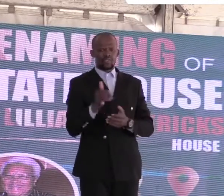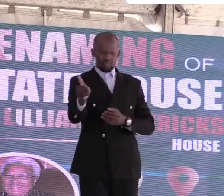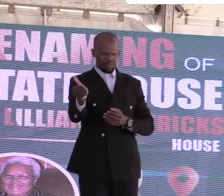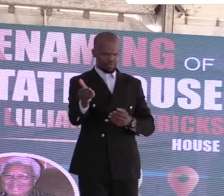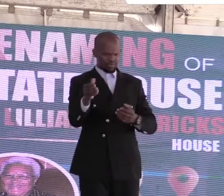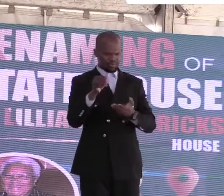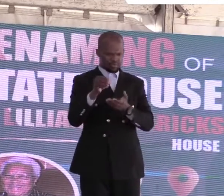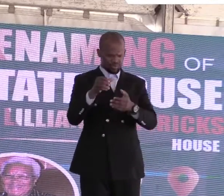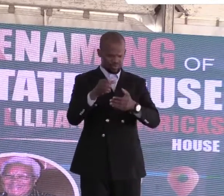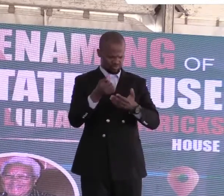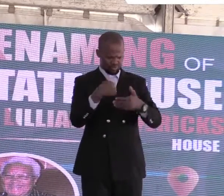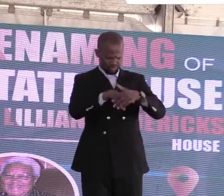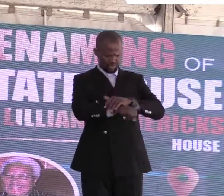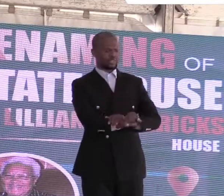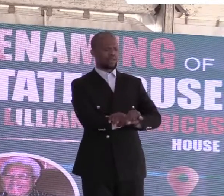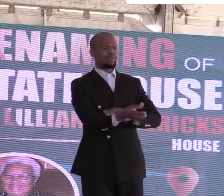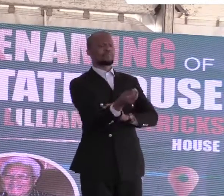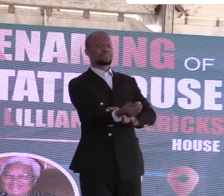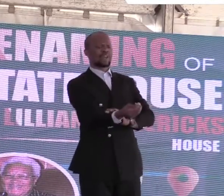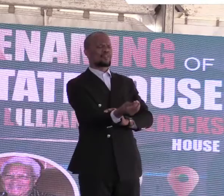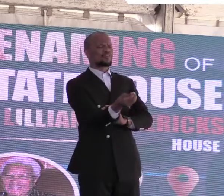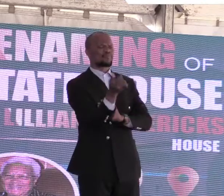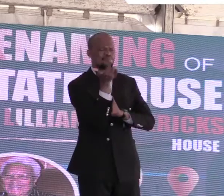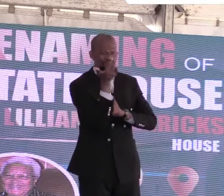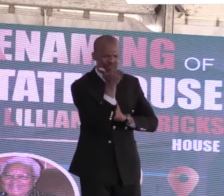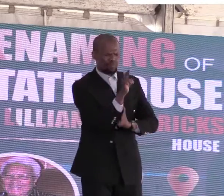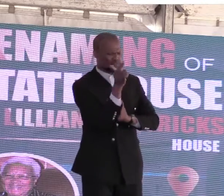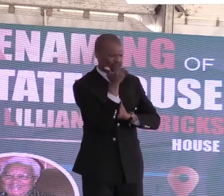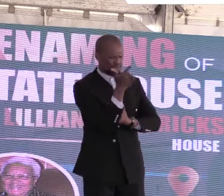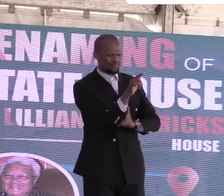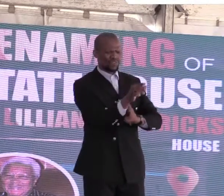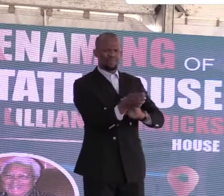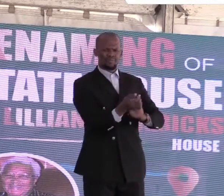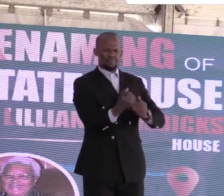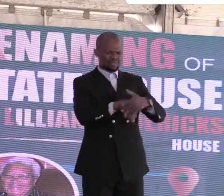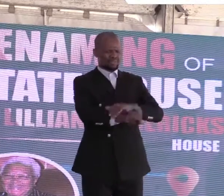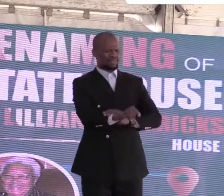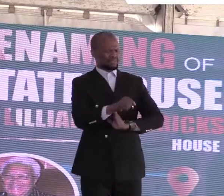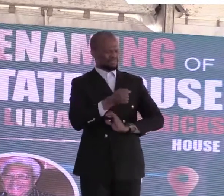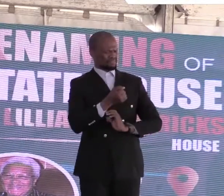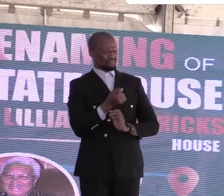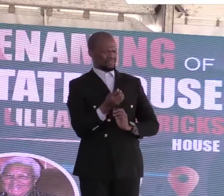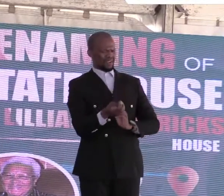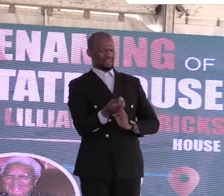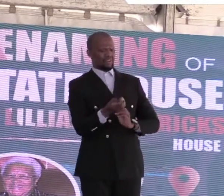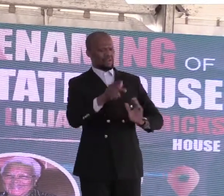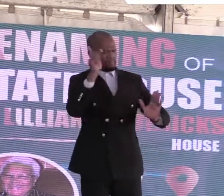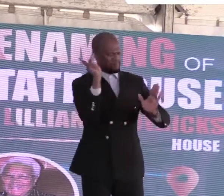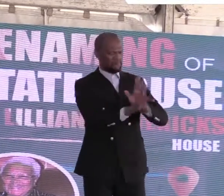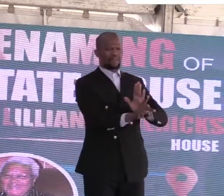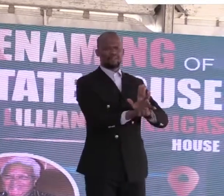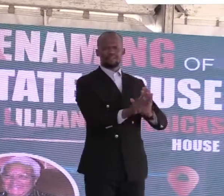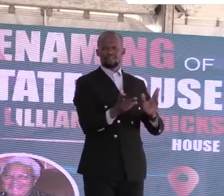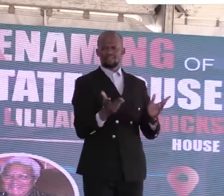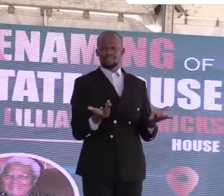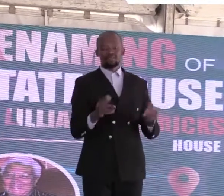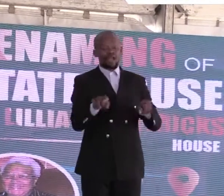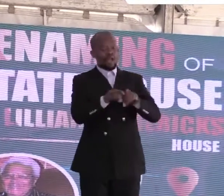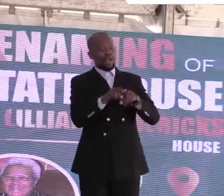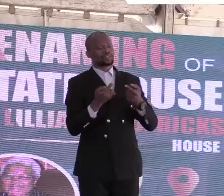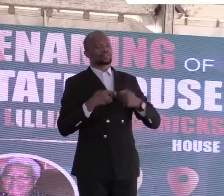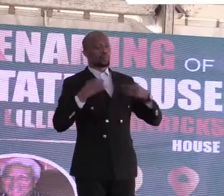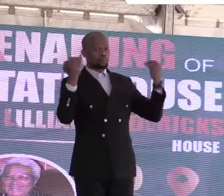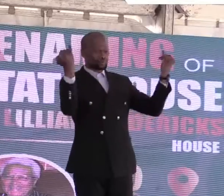world a roses, a beautiful girl, but to be murdered in this way. As we